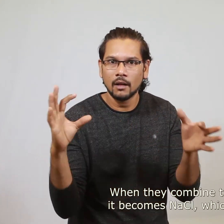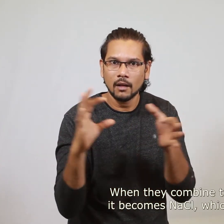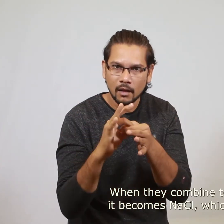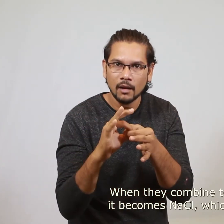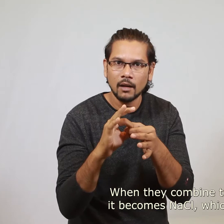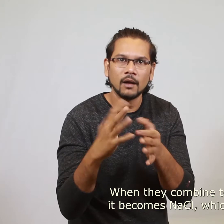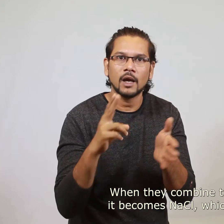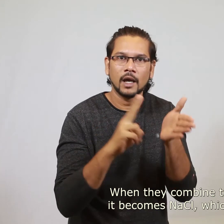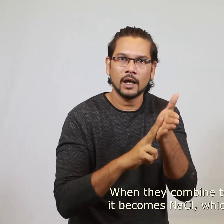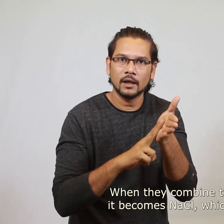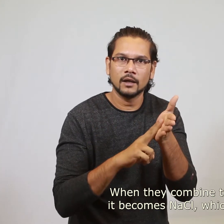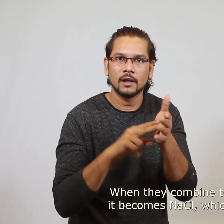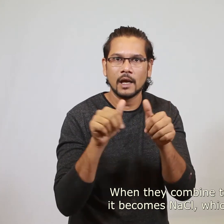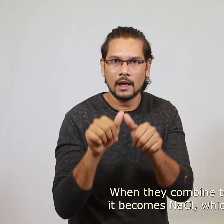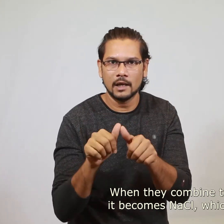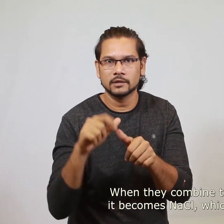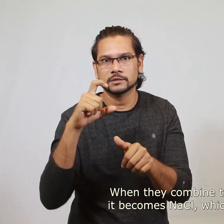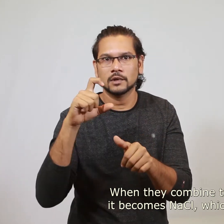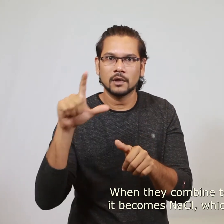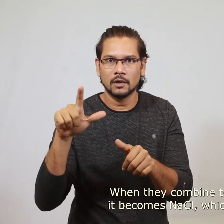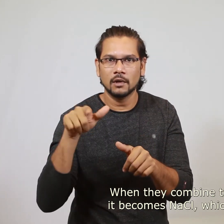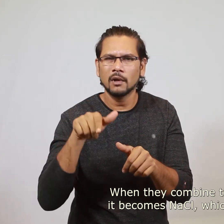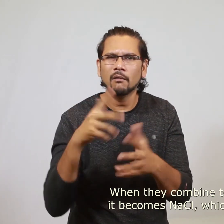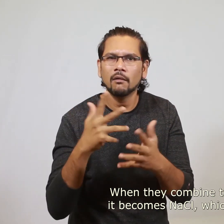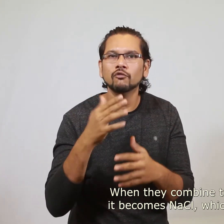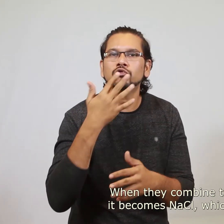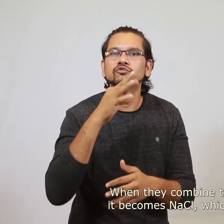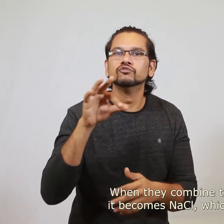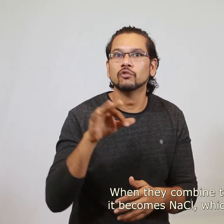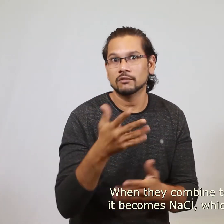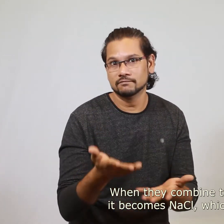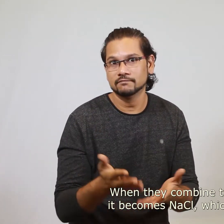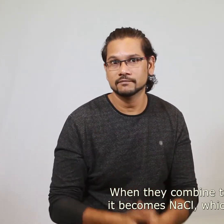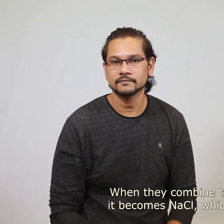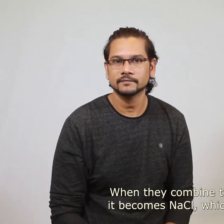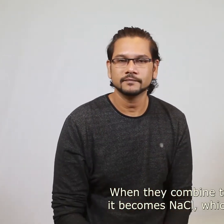When they combine together, it becomes NaCl, which is salt.